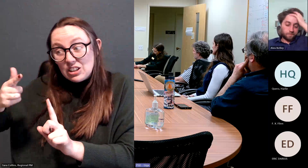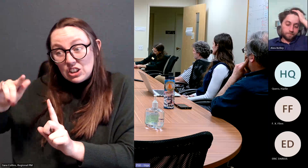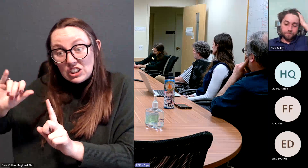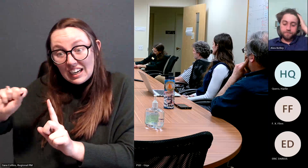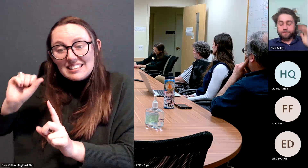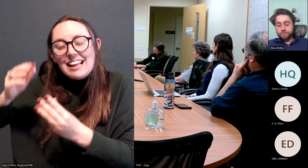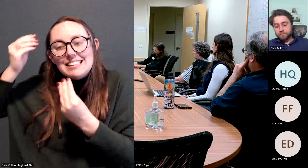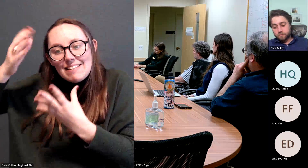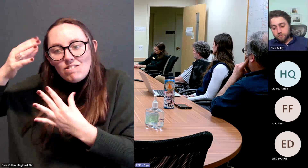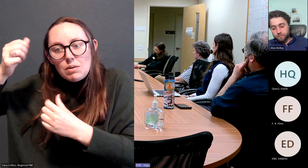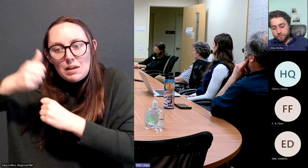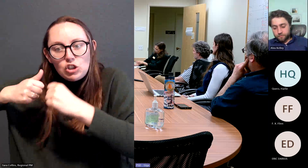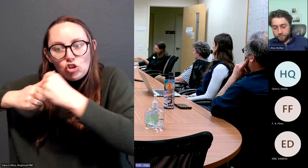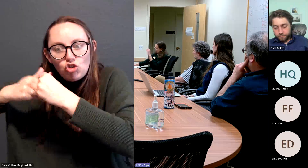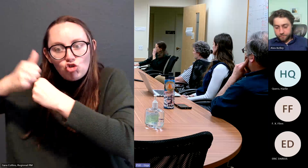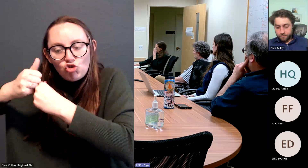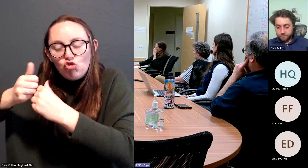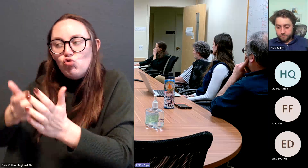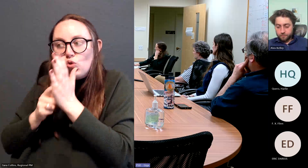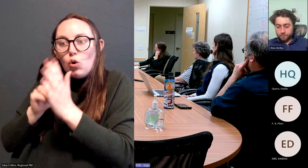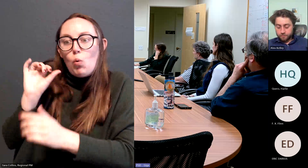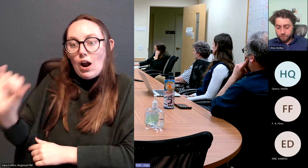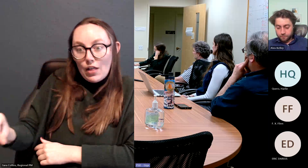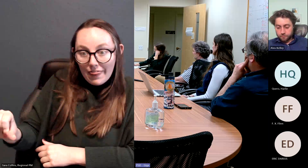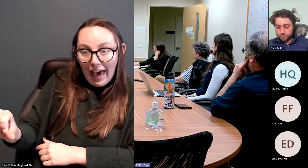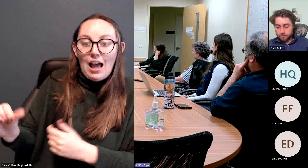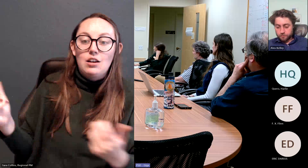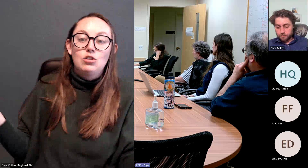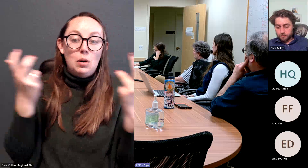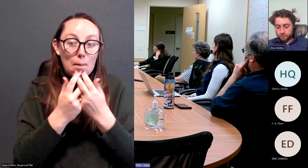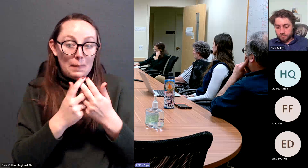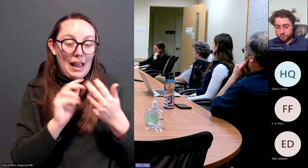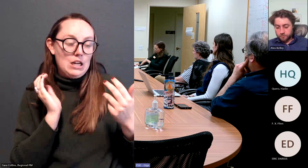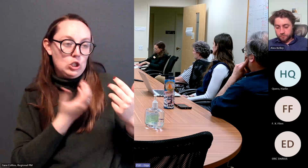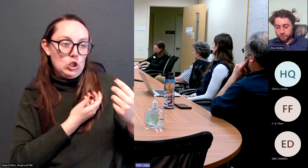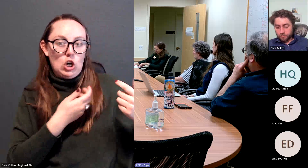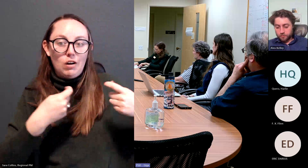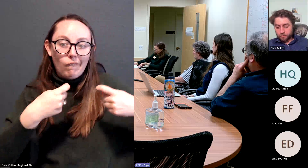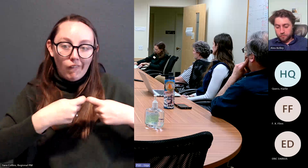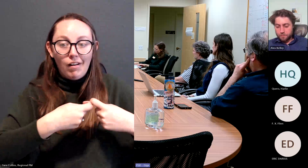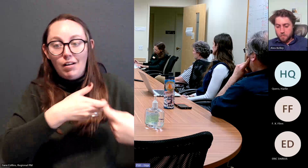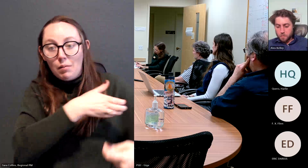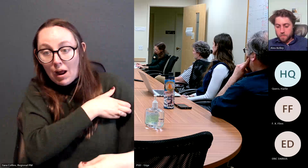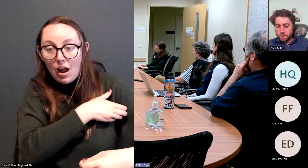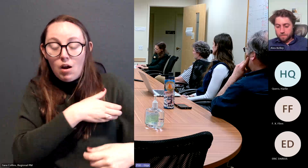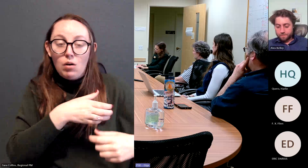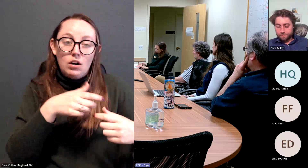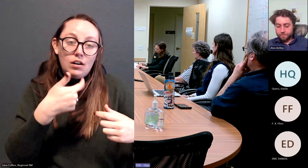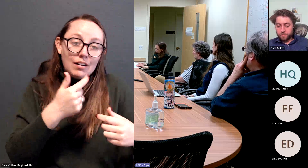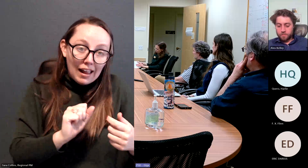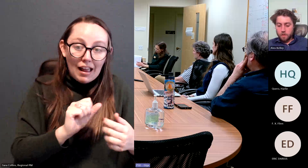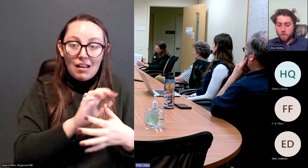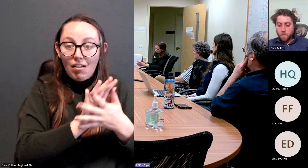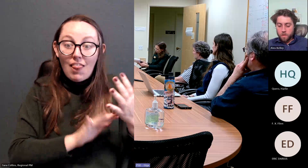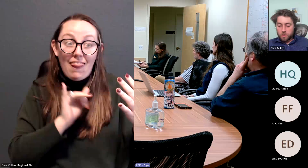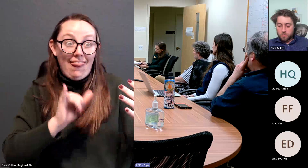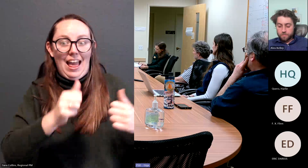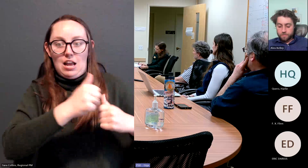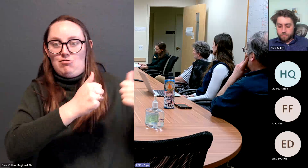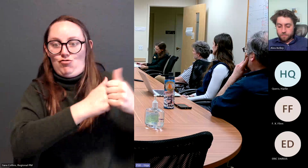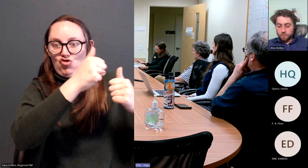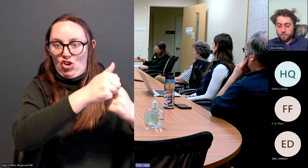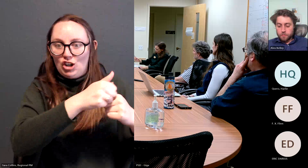the utility infrastructure in the right of way and to create a revenue source to sustain it. The neutral host